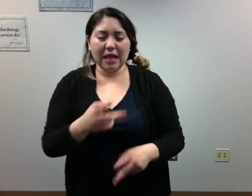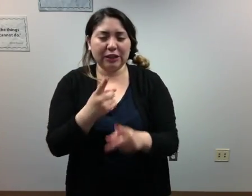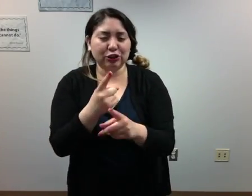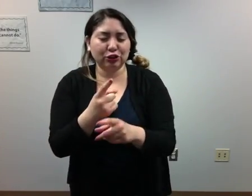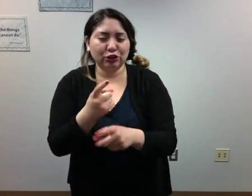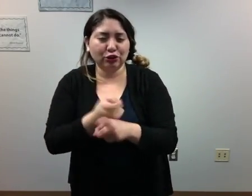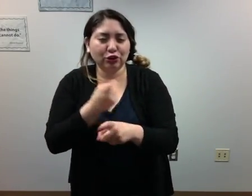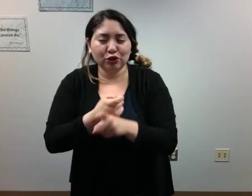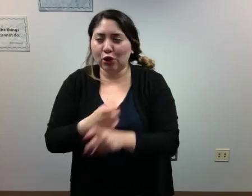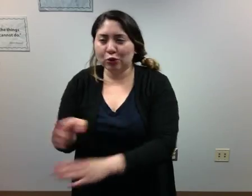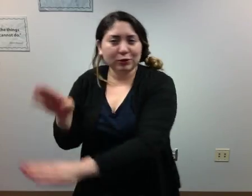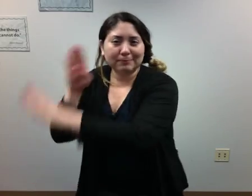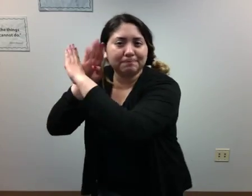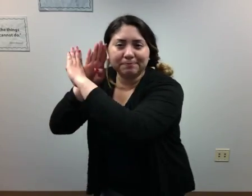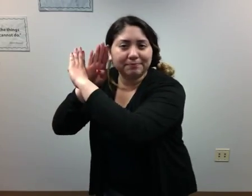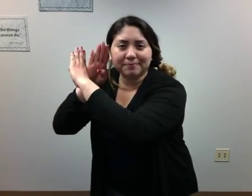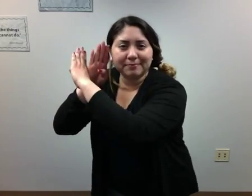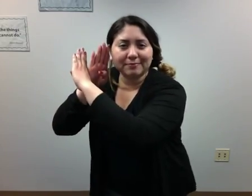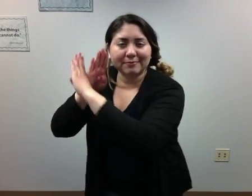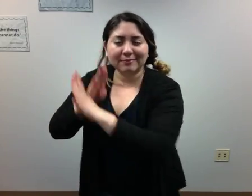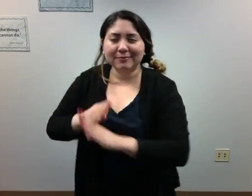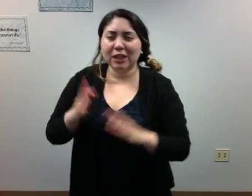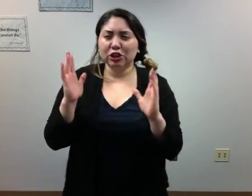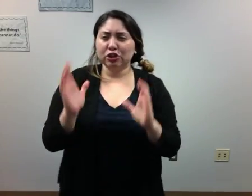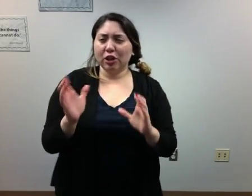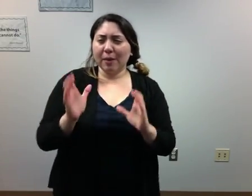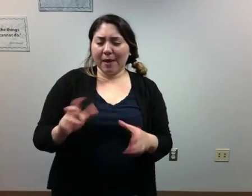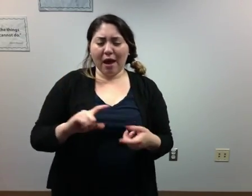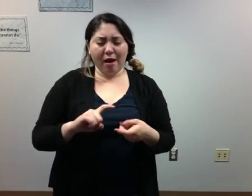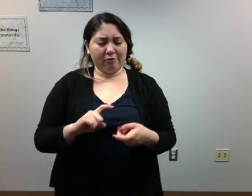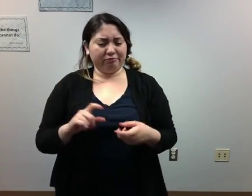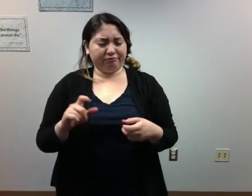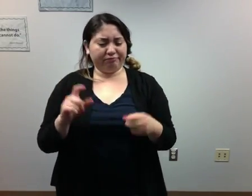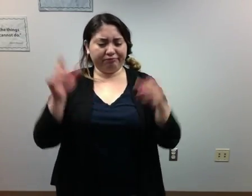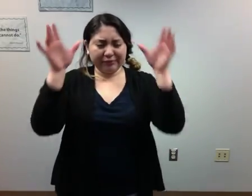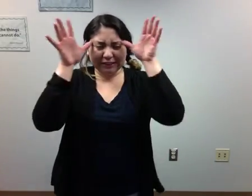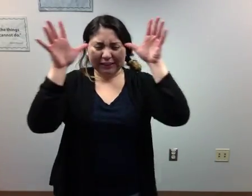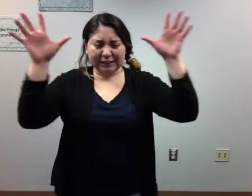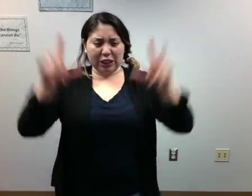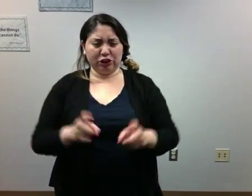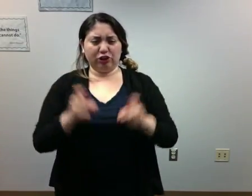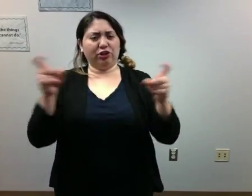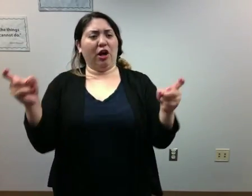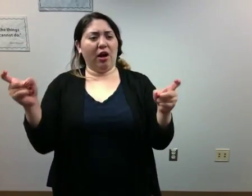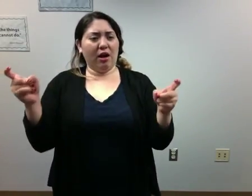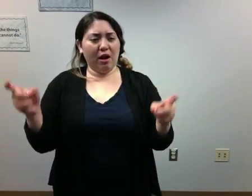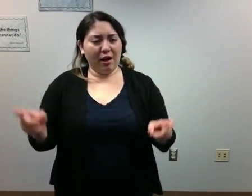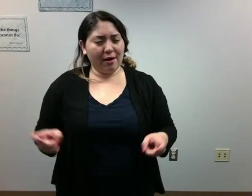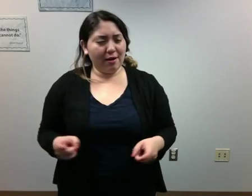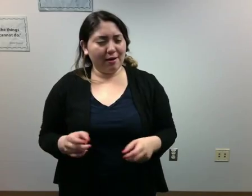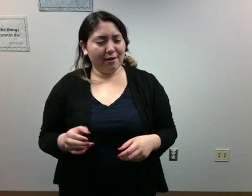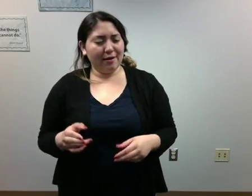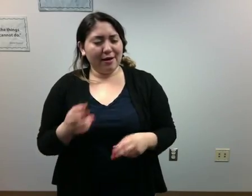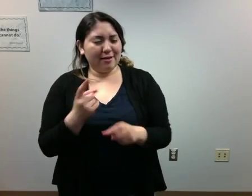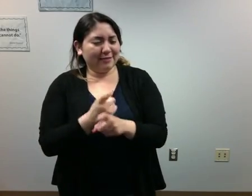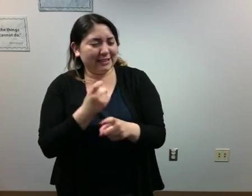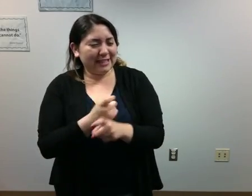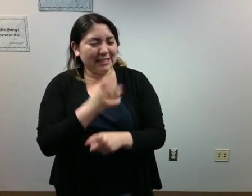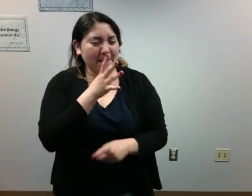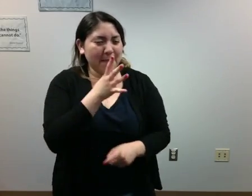hear, talking about how big that old buck deer was, laughing about Mama putting Clorox